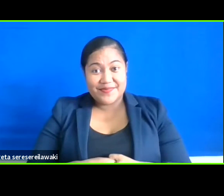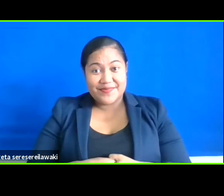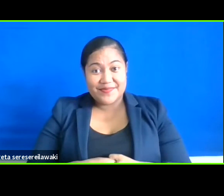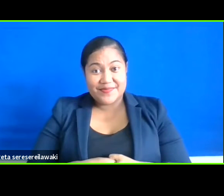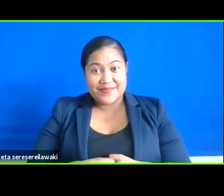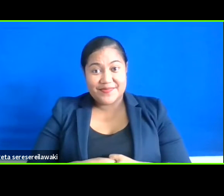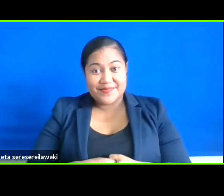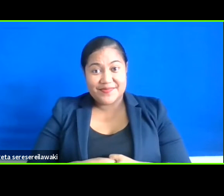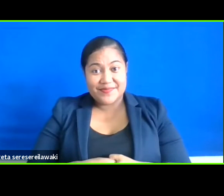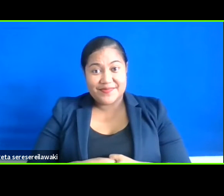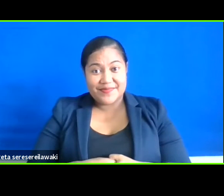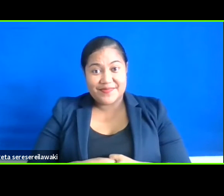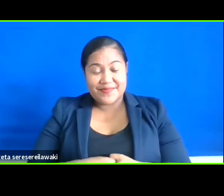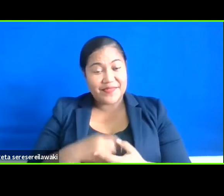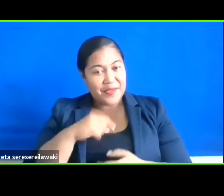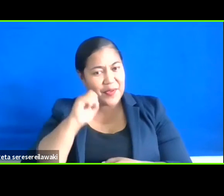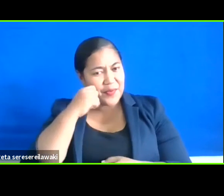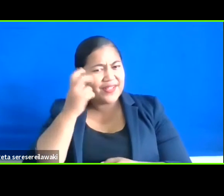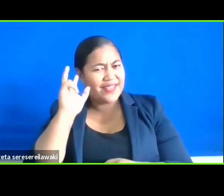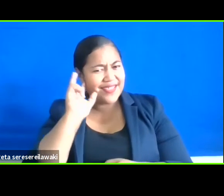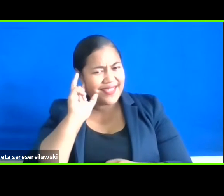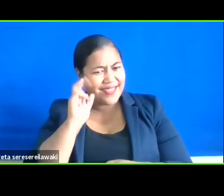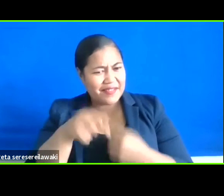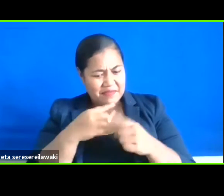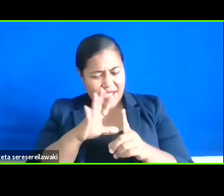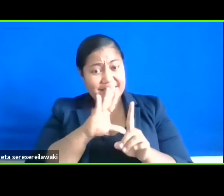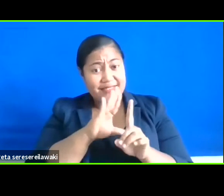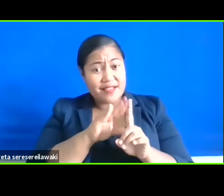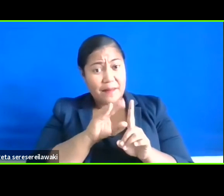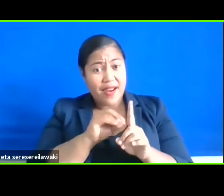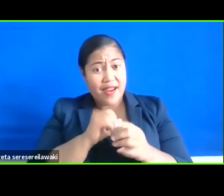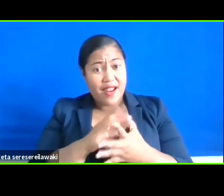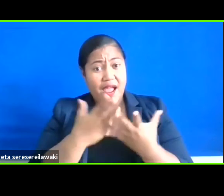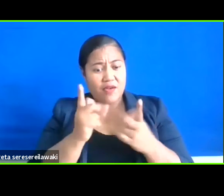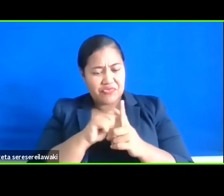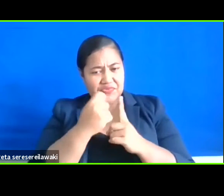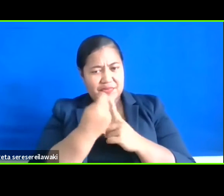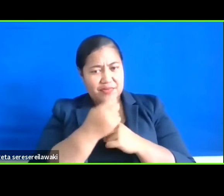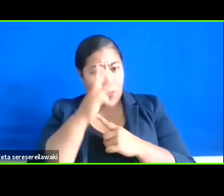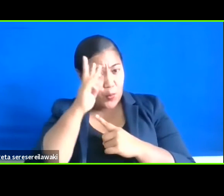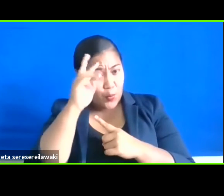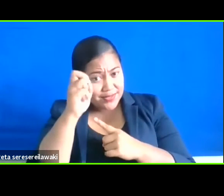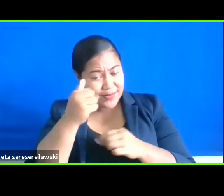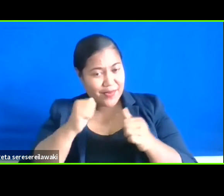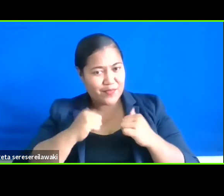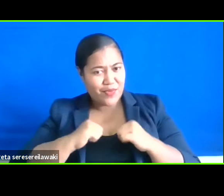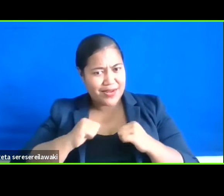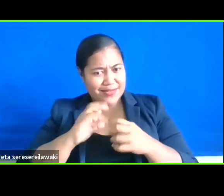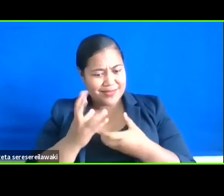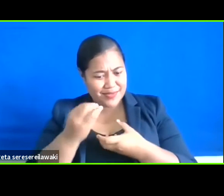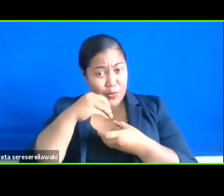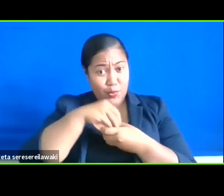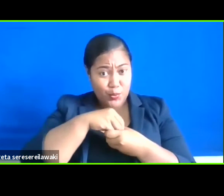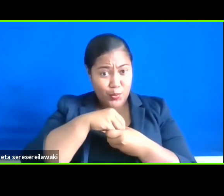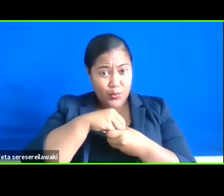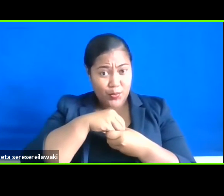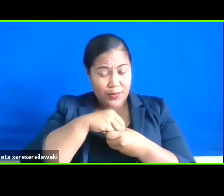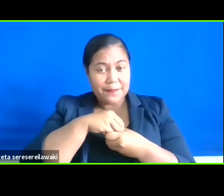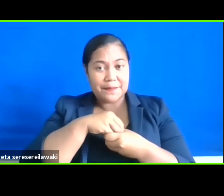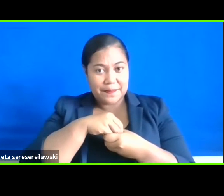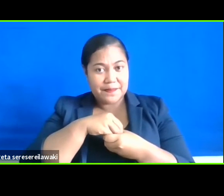the examples of how traditional wisdom and practices are being applied in